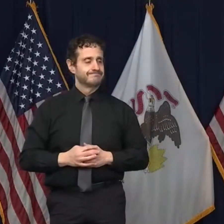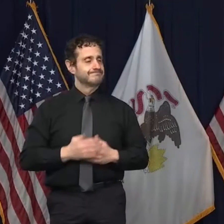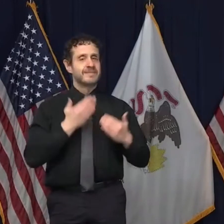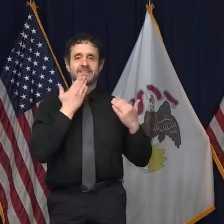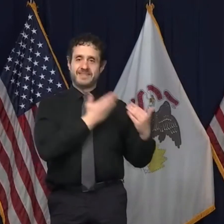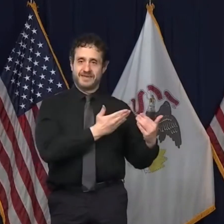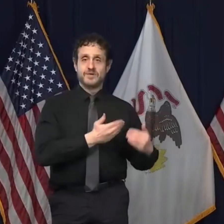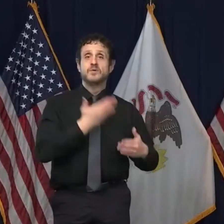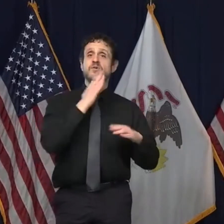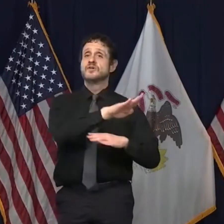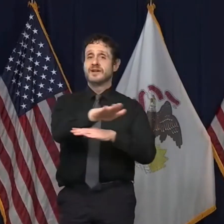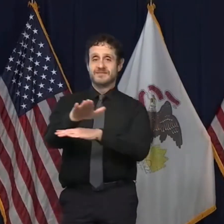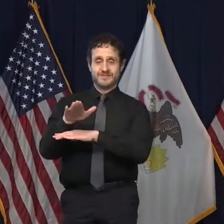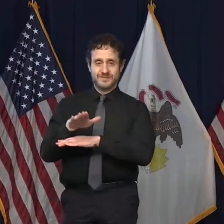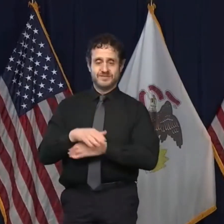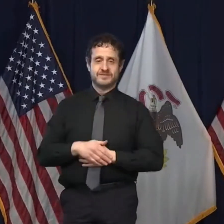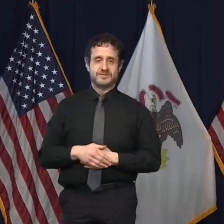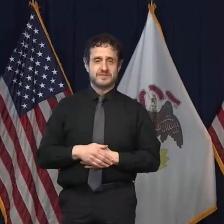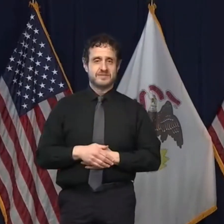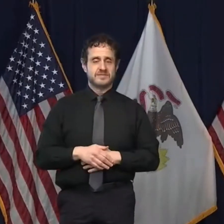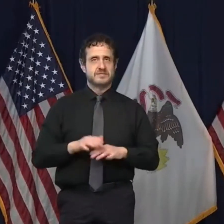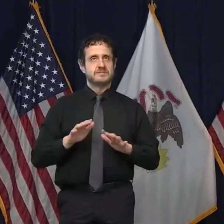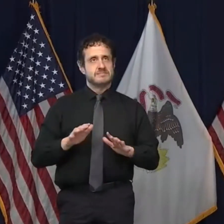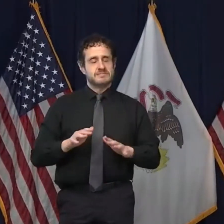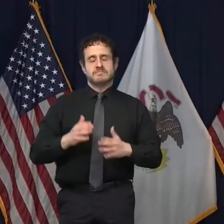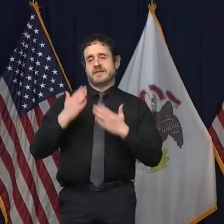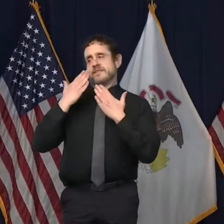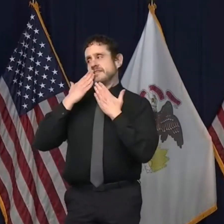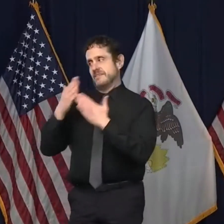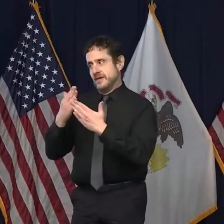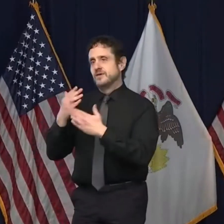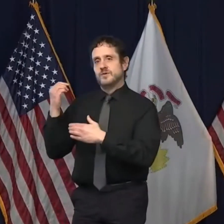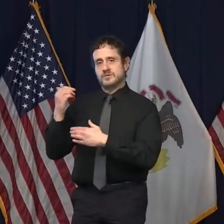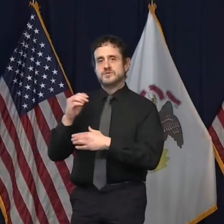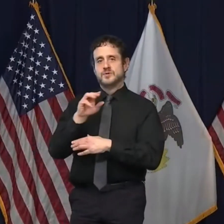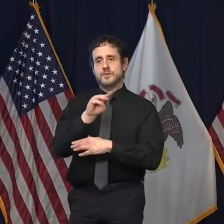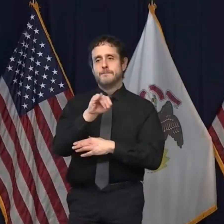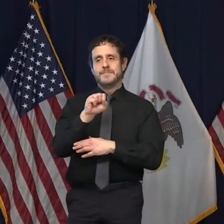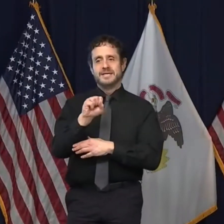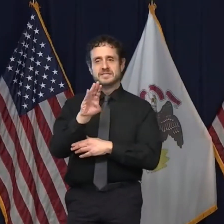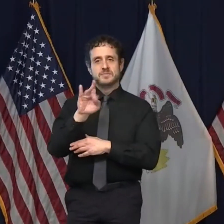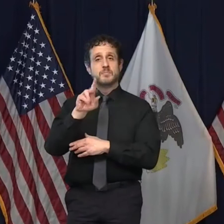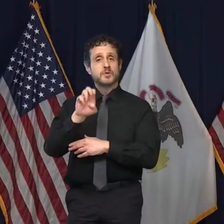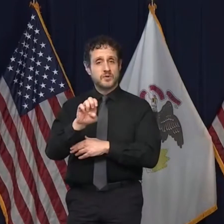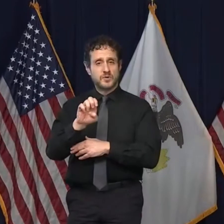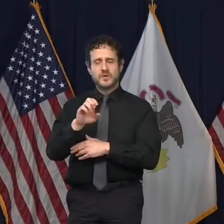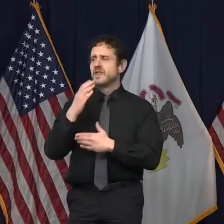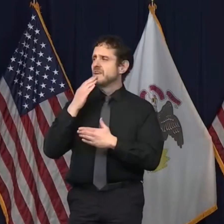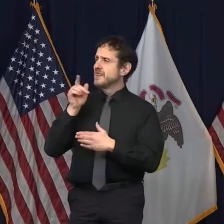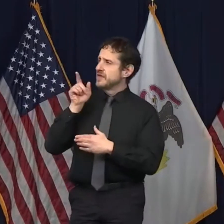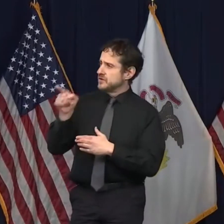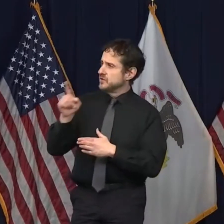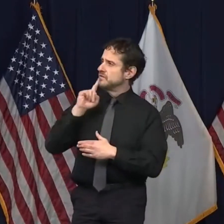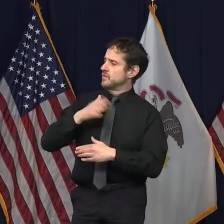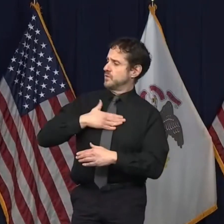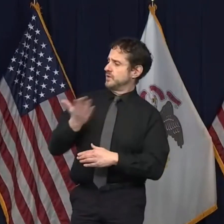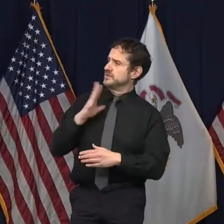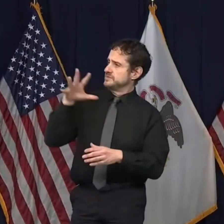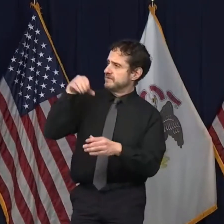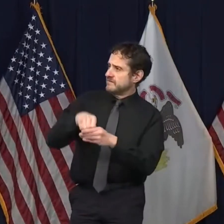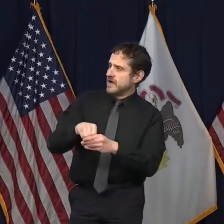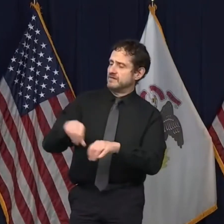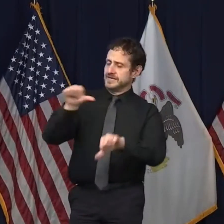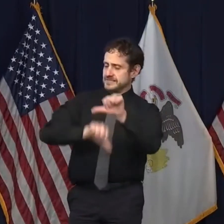Thank you. Good afternoon. And a huge thank you to Ms. Blue. Thank you for your willingness to be a part